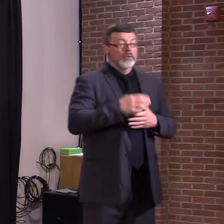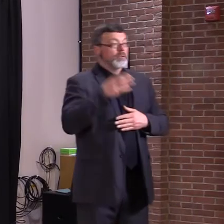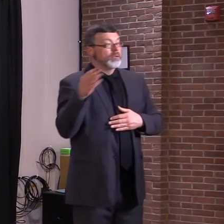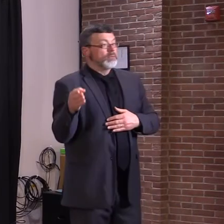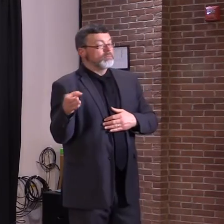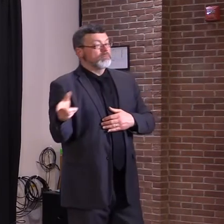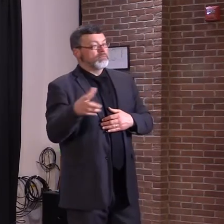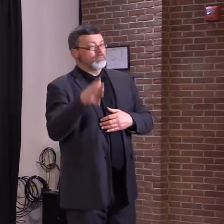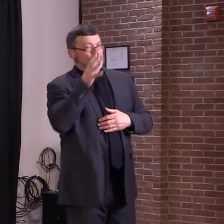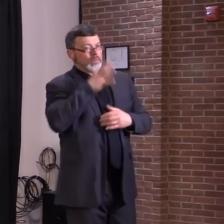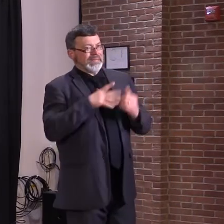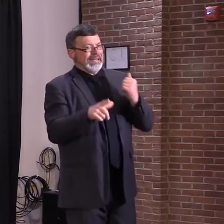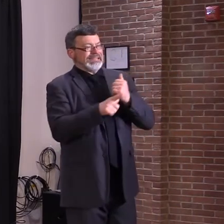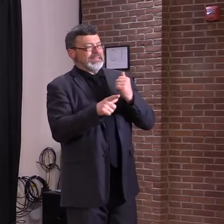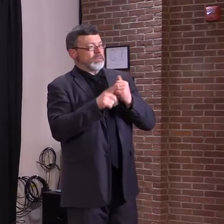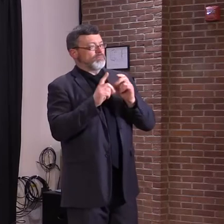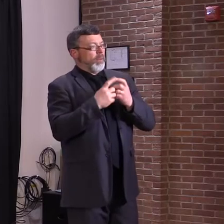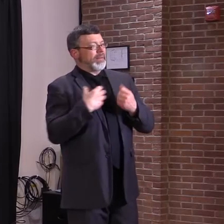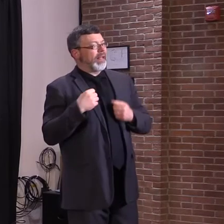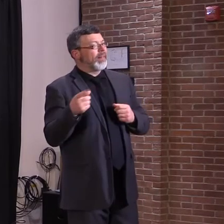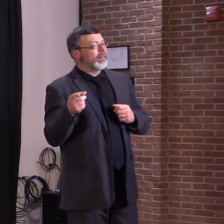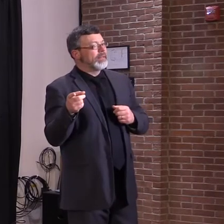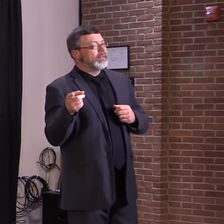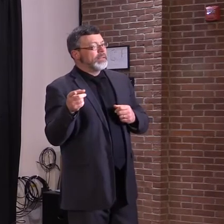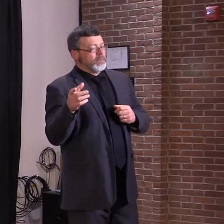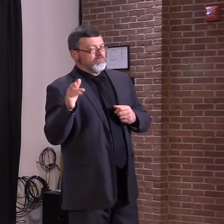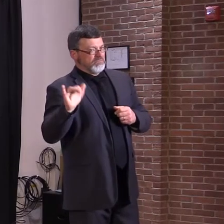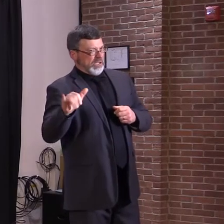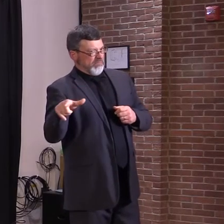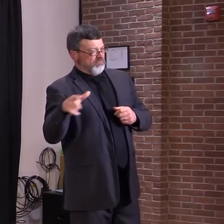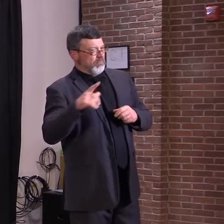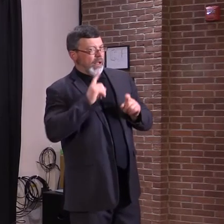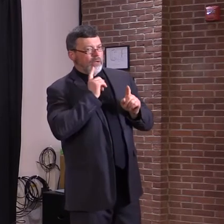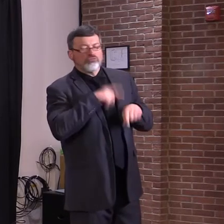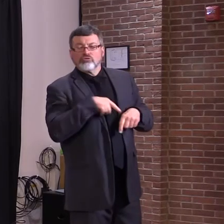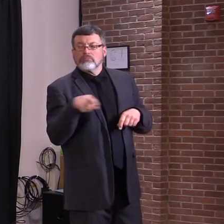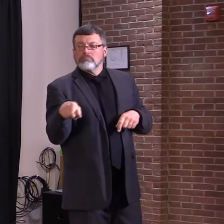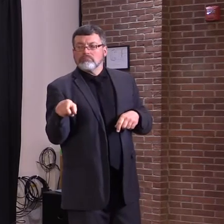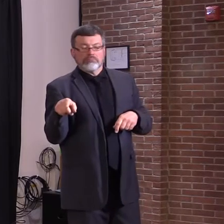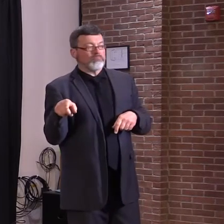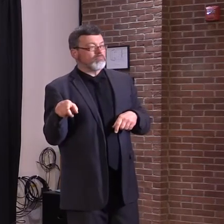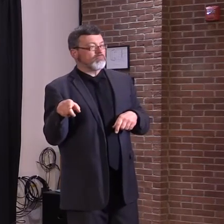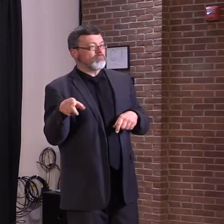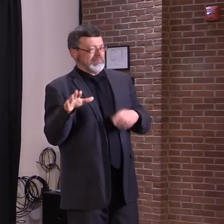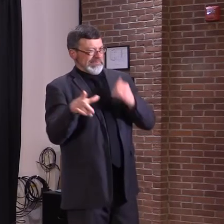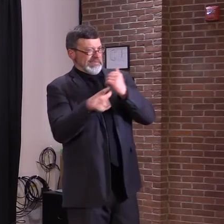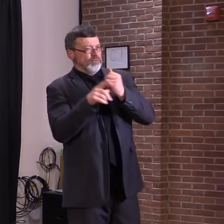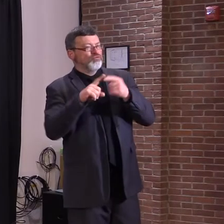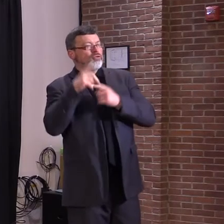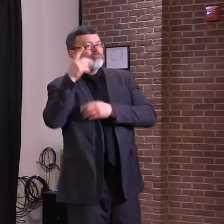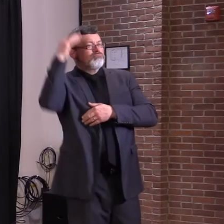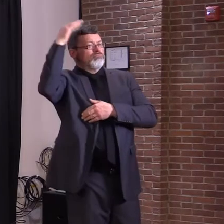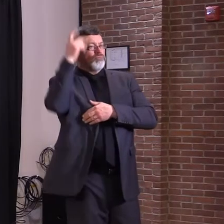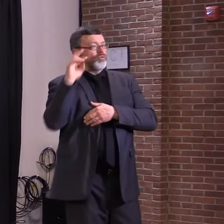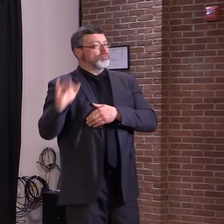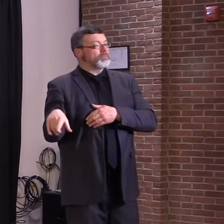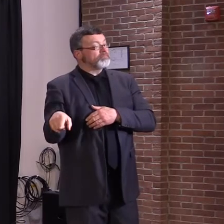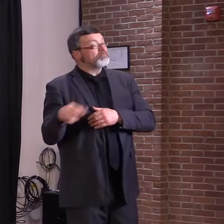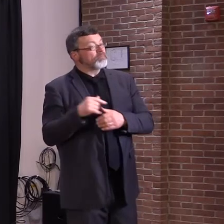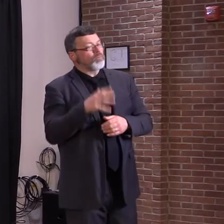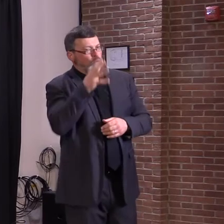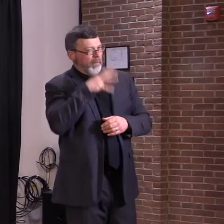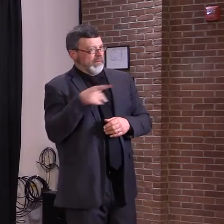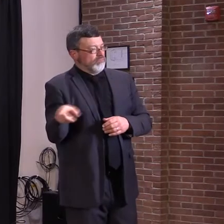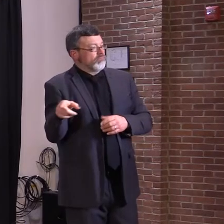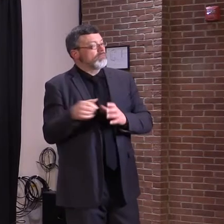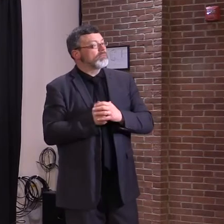Governor, would you like me to weigh Yes, in? Dr. Kelso, please. Thank you. I first wanted to point out, you said